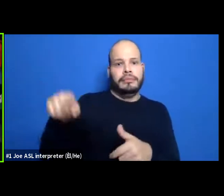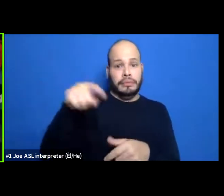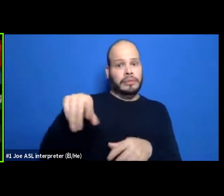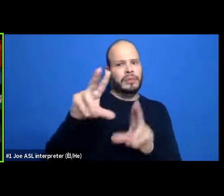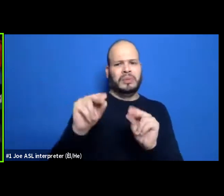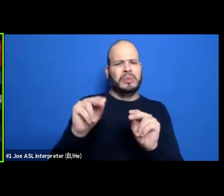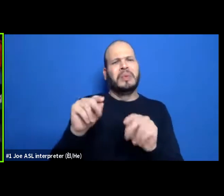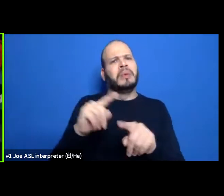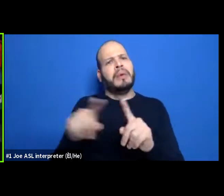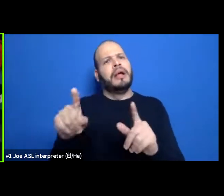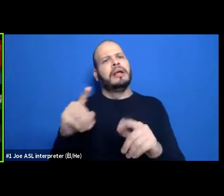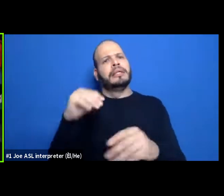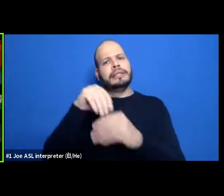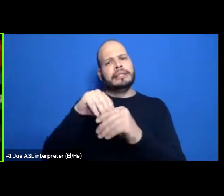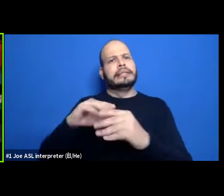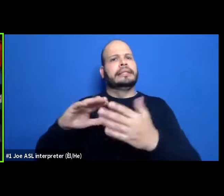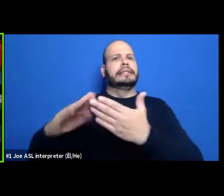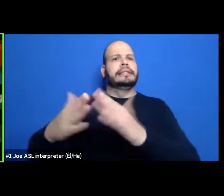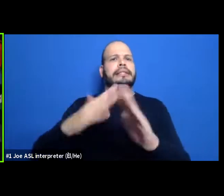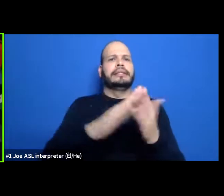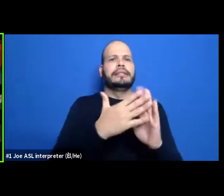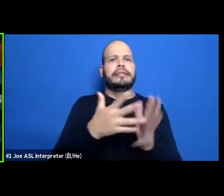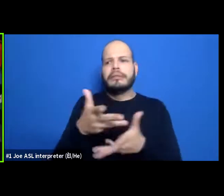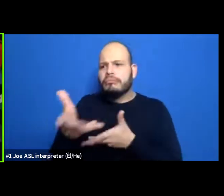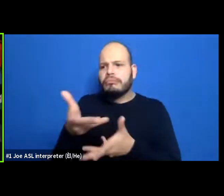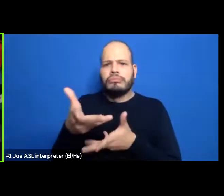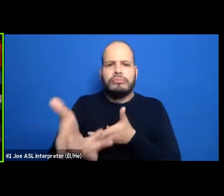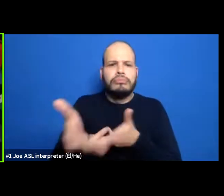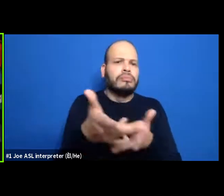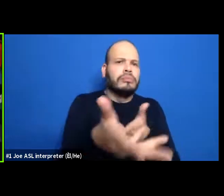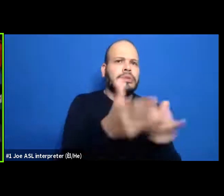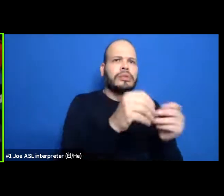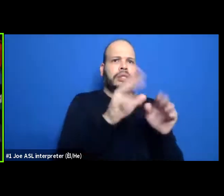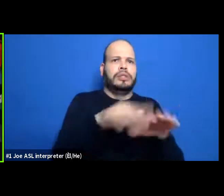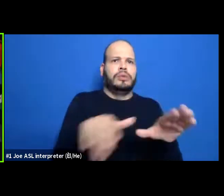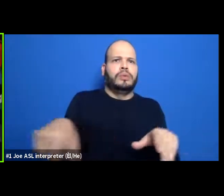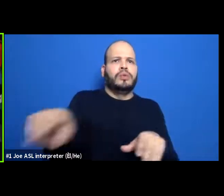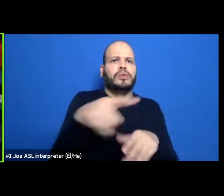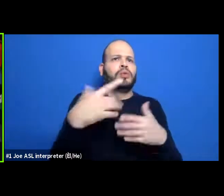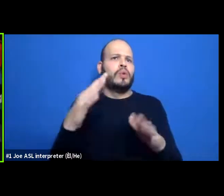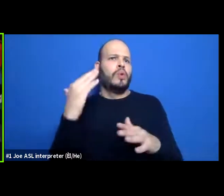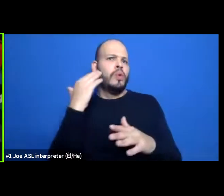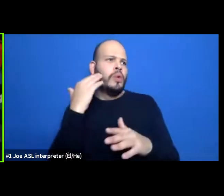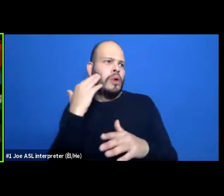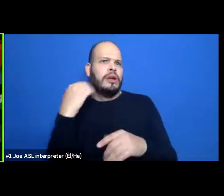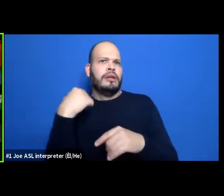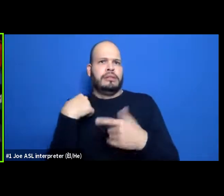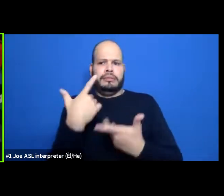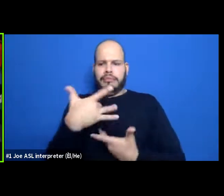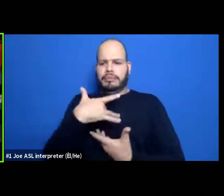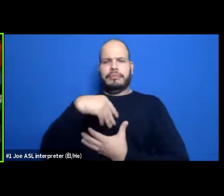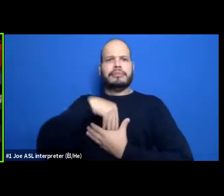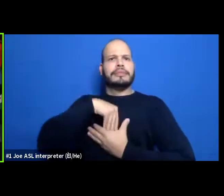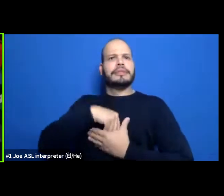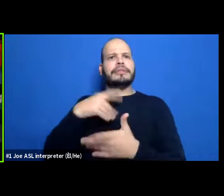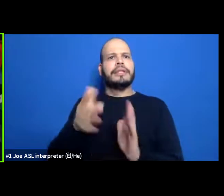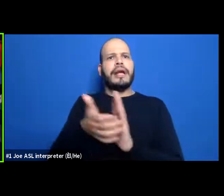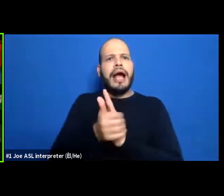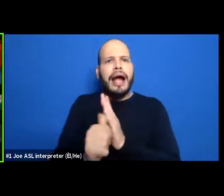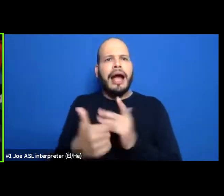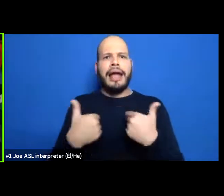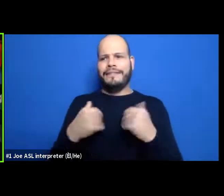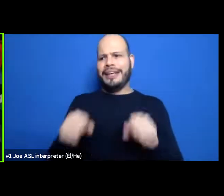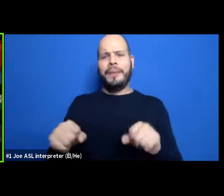also understand that they have these inherent gifts that are going to be to essentially lead the